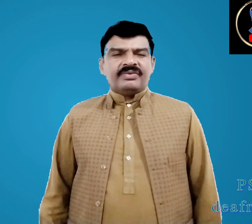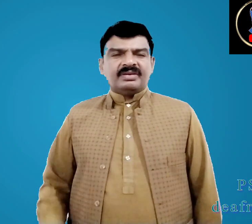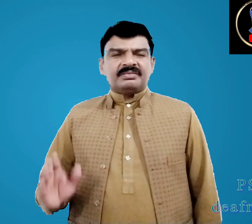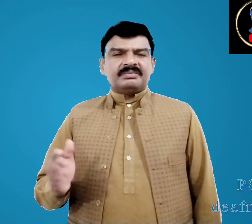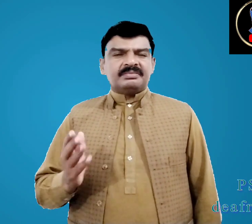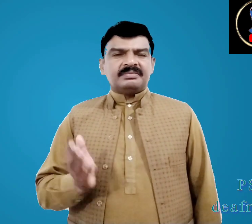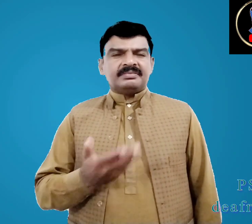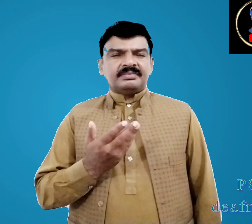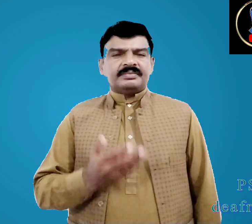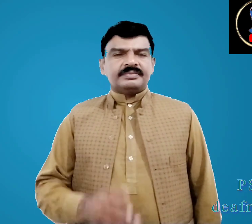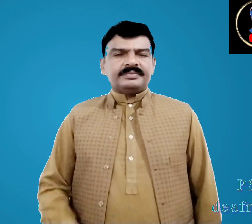often,